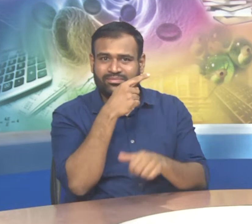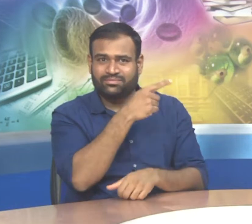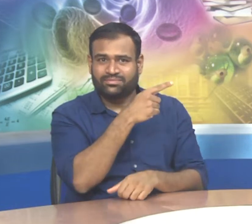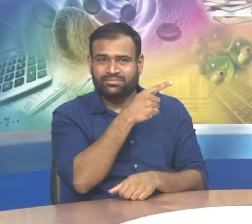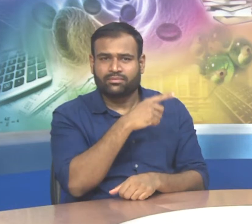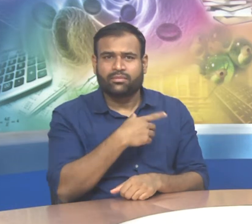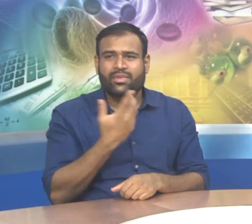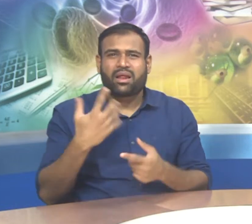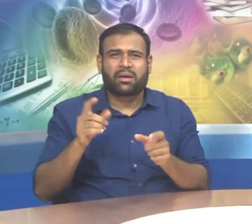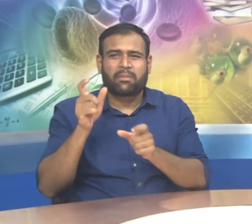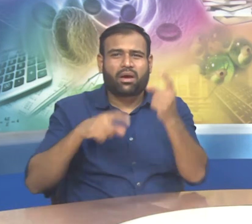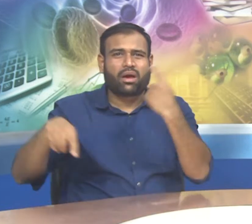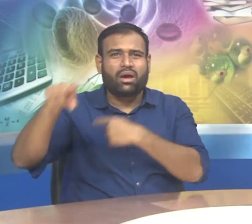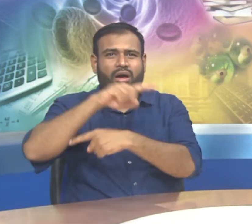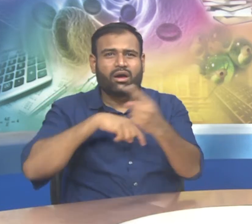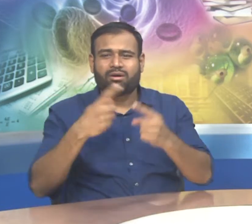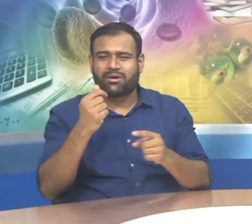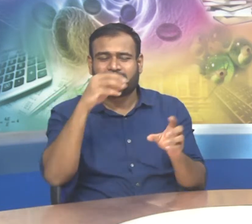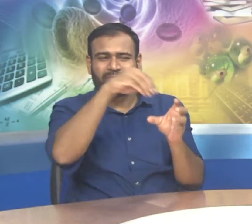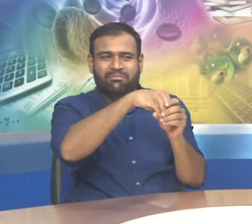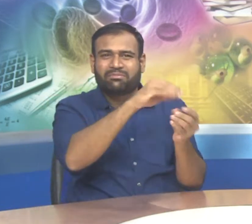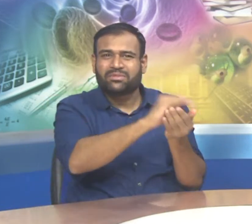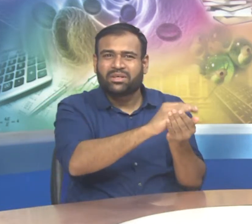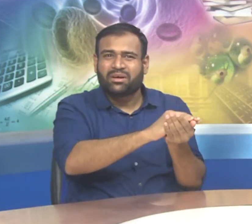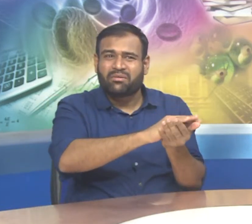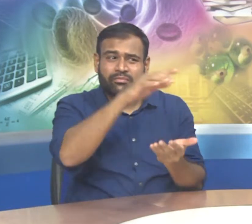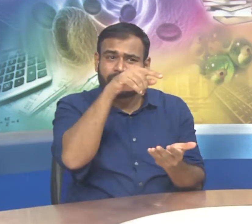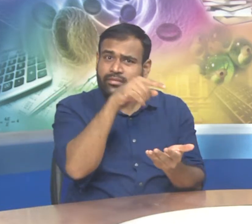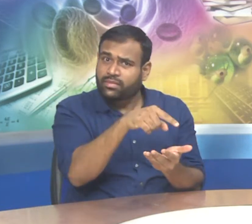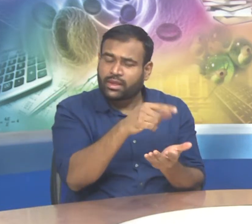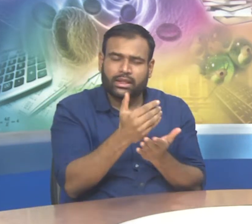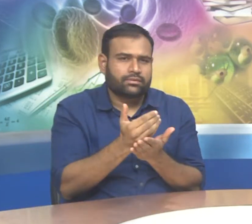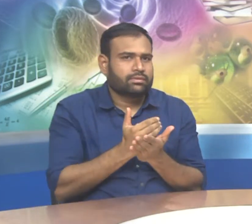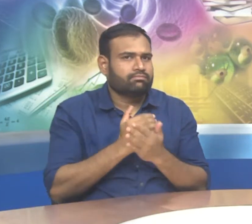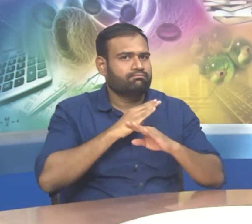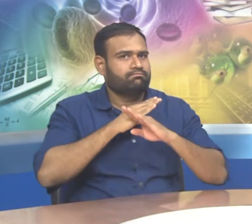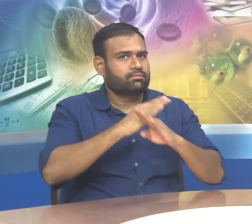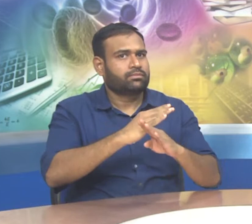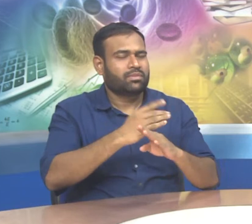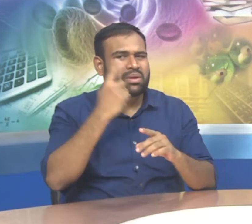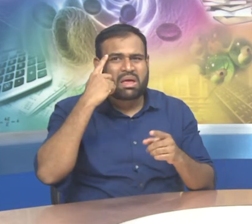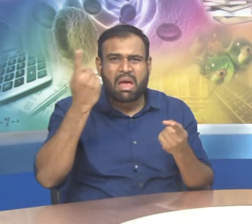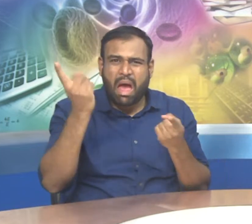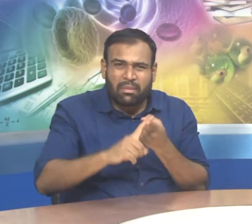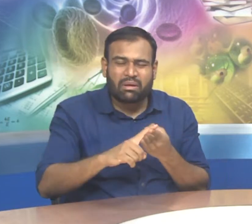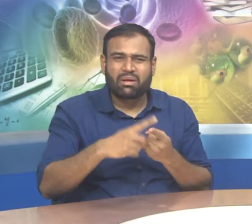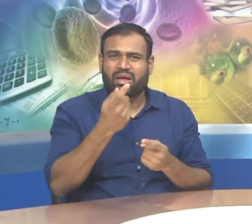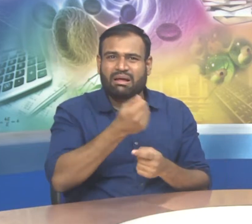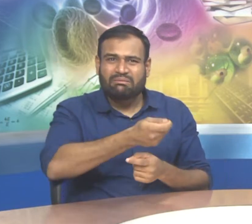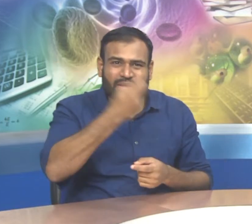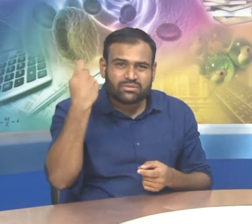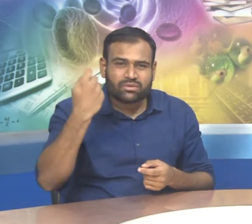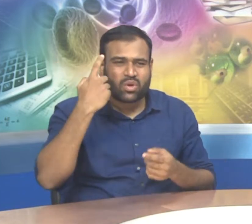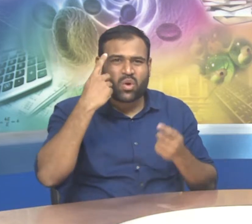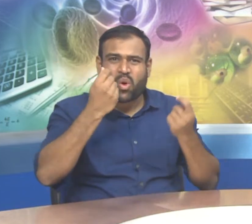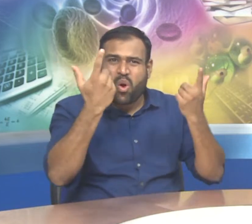name A and B. The name A explains that it is a safety